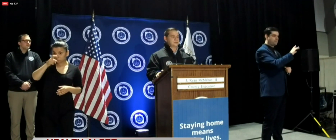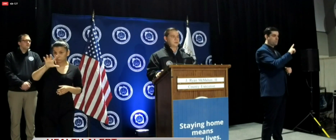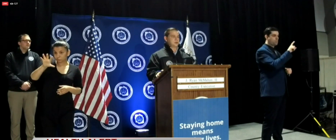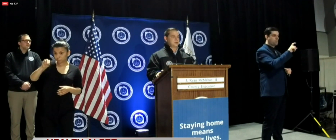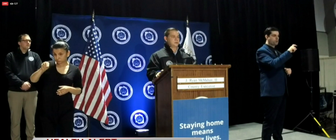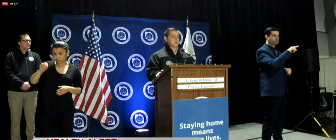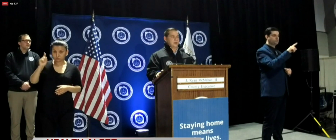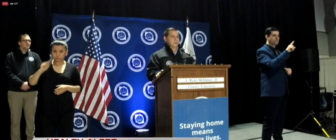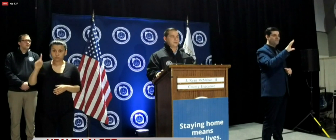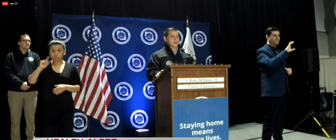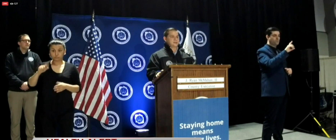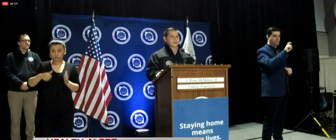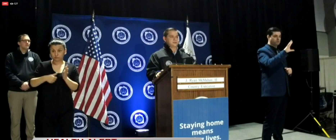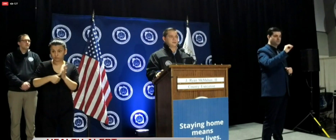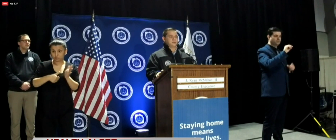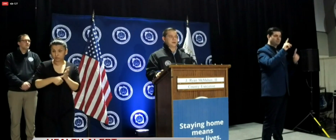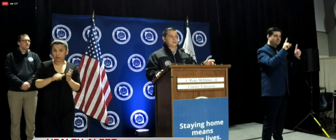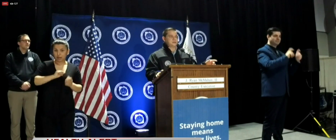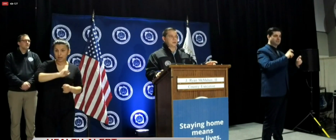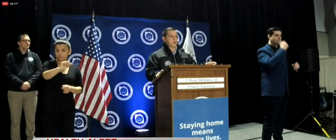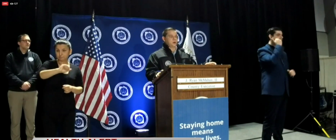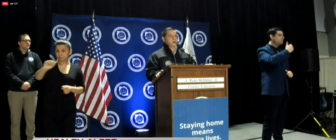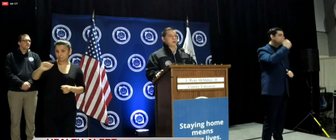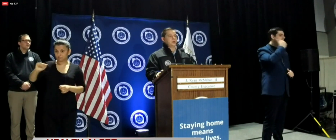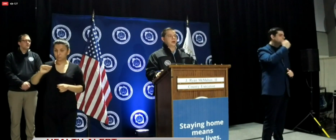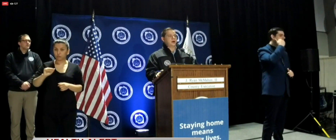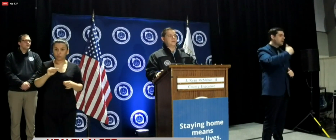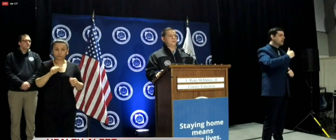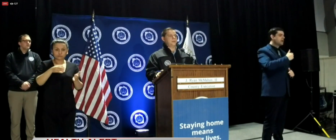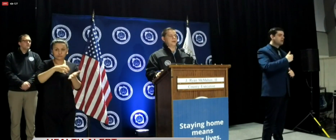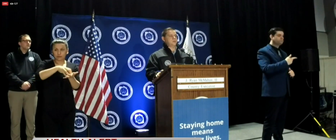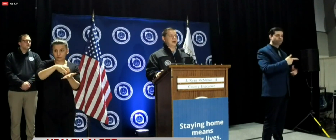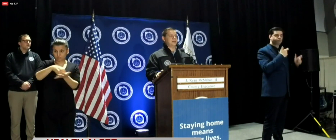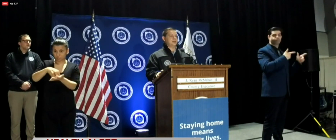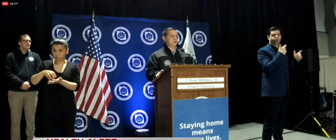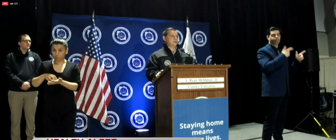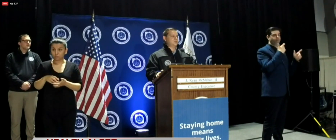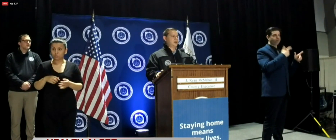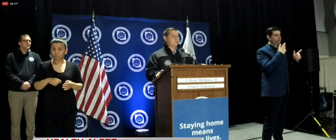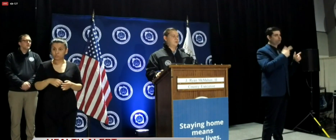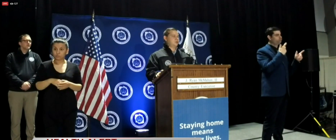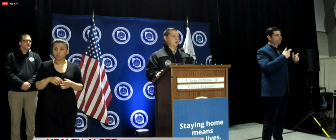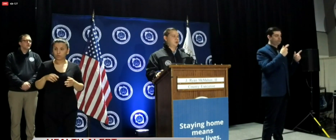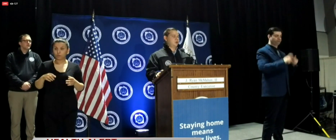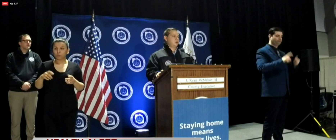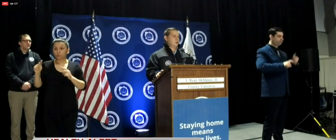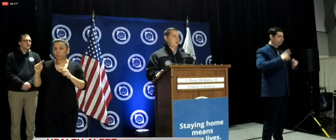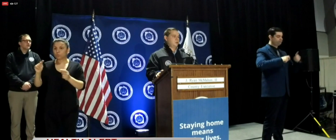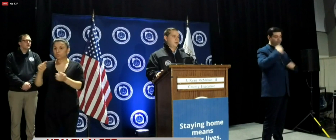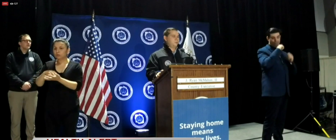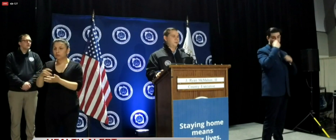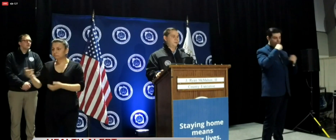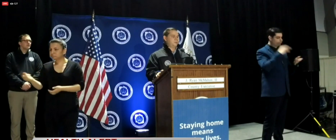That's good. Their rapid testing, I think the capacity is lower. That's why they needed to use that for internal. It will help them make